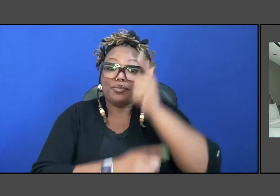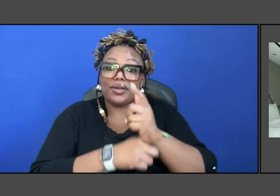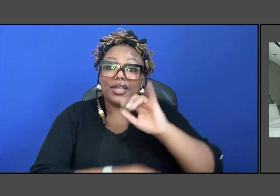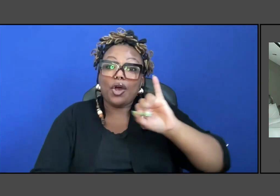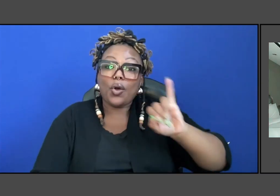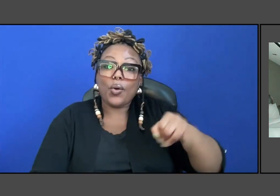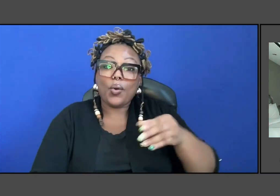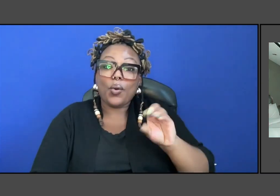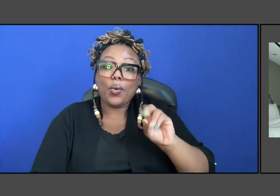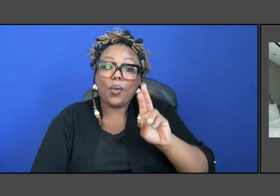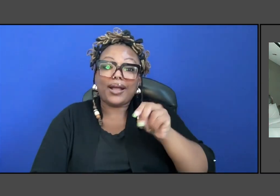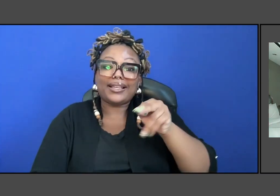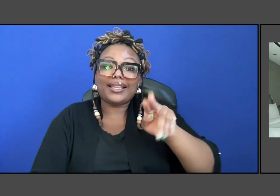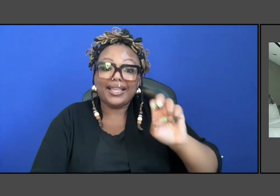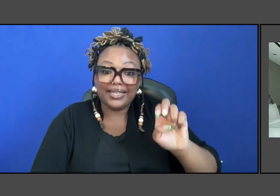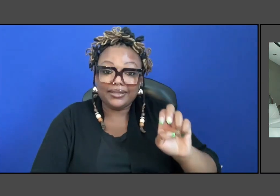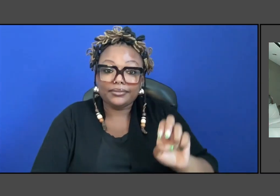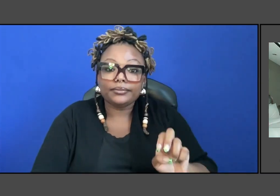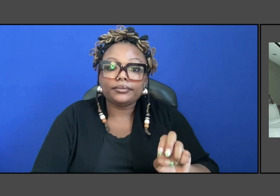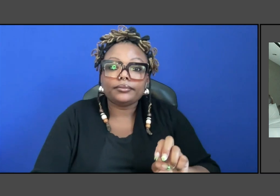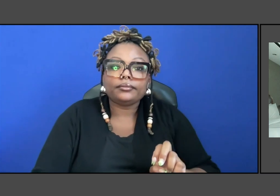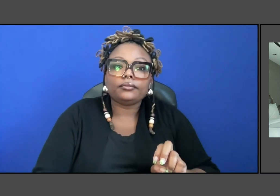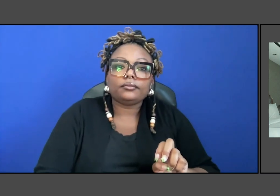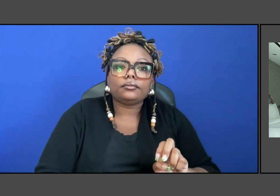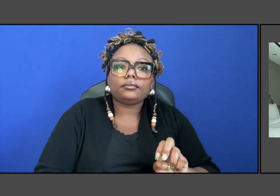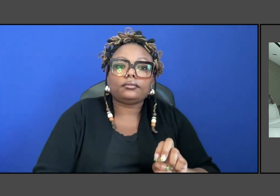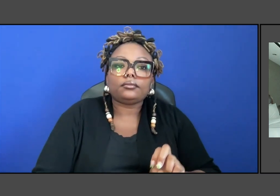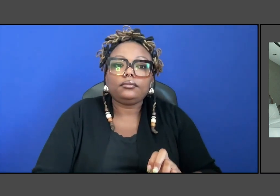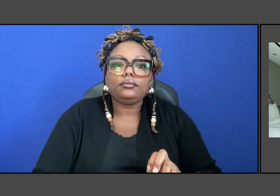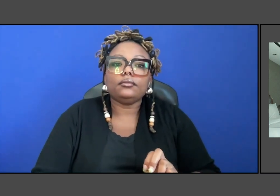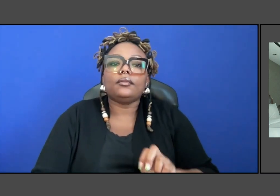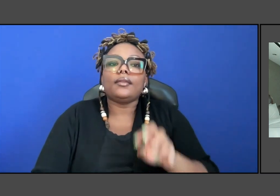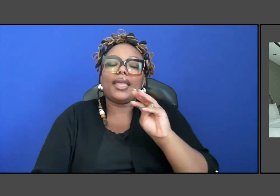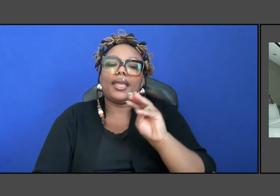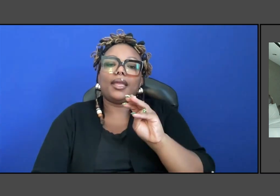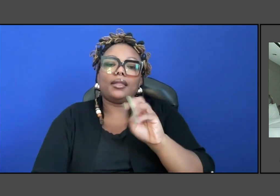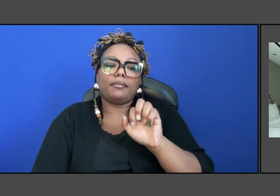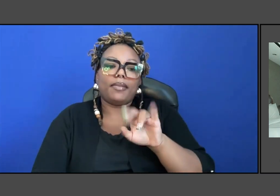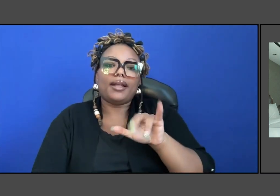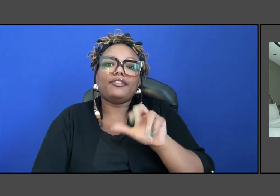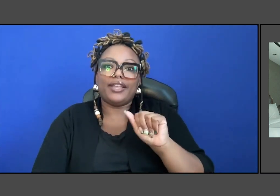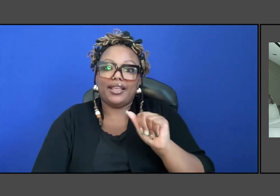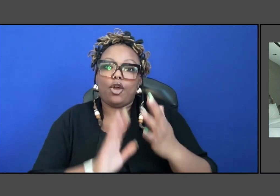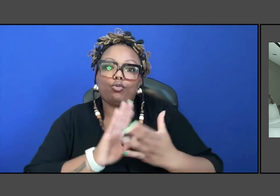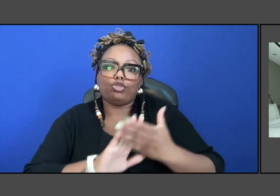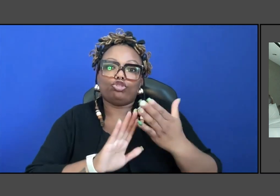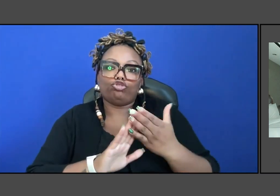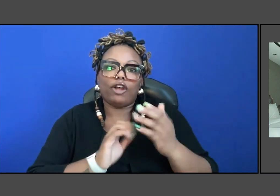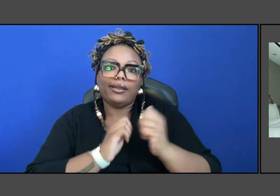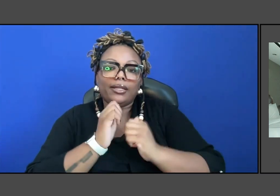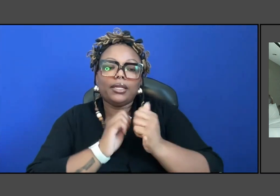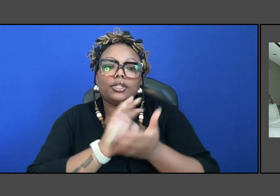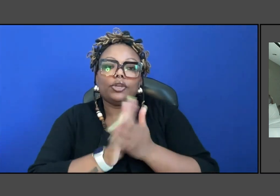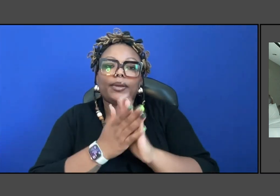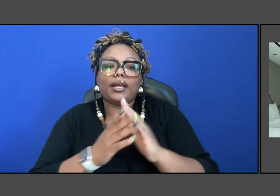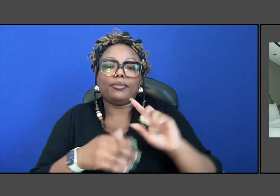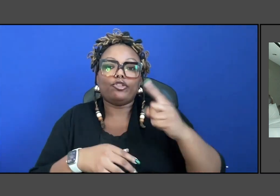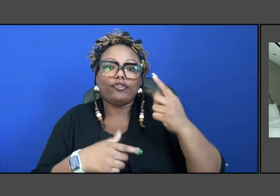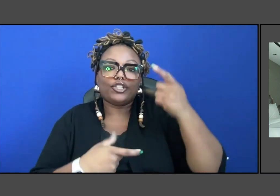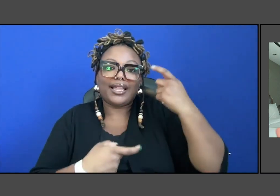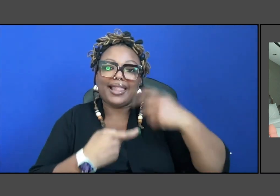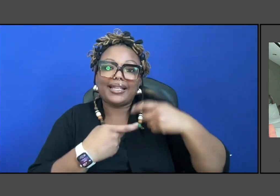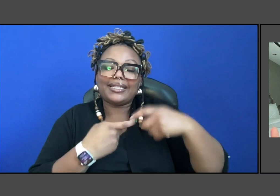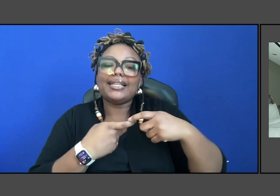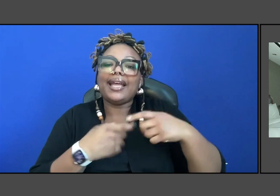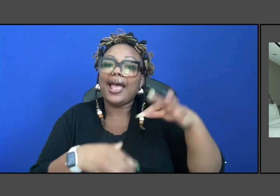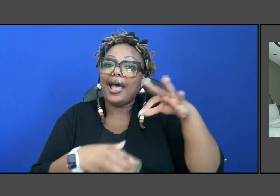and Maria Antonieta Berriozábal was running to try and become the first Latina ever elected mayor of the city of San Antonio,